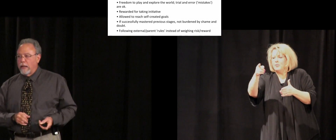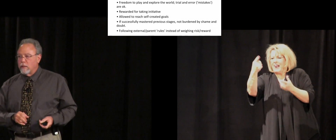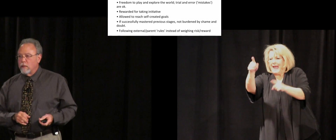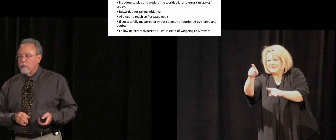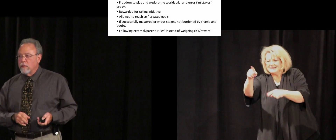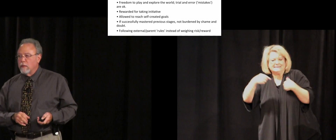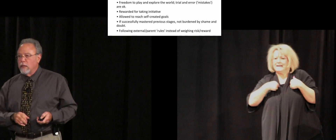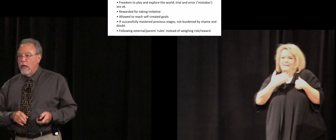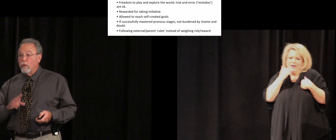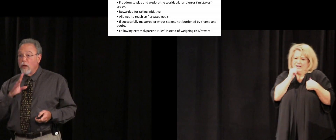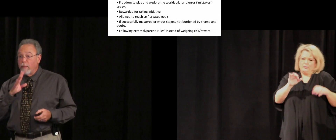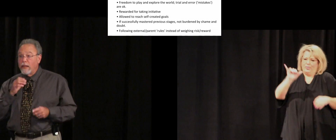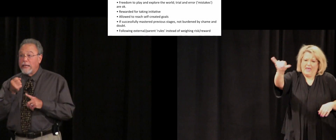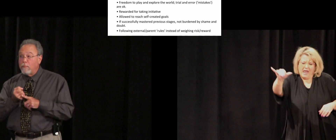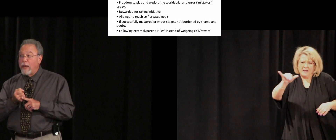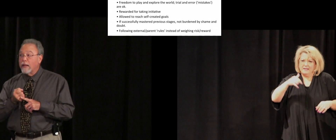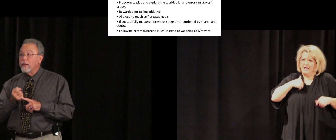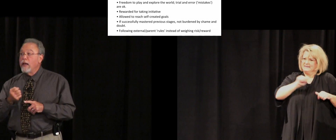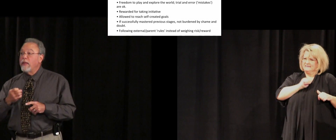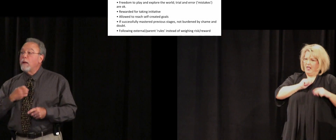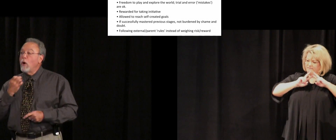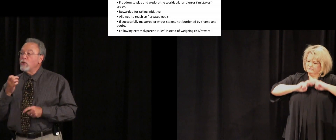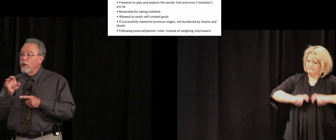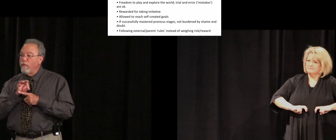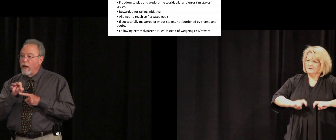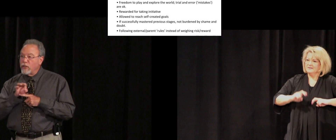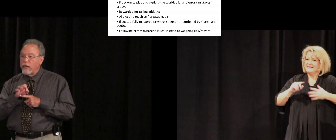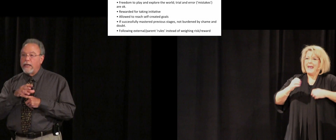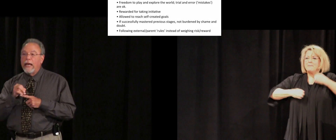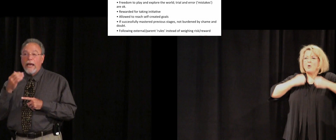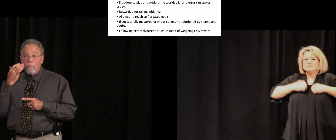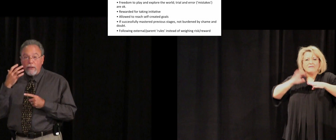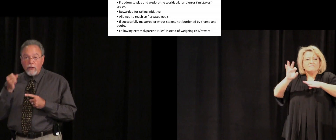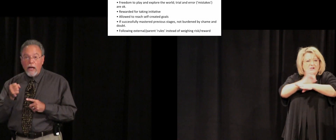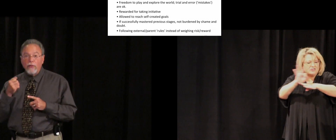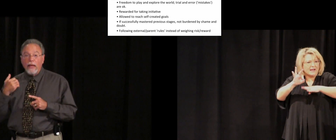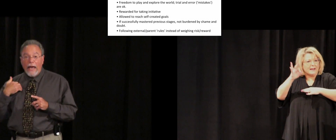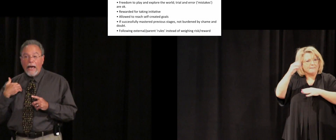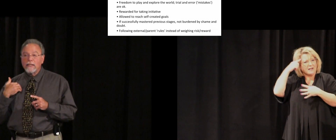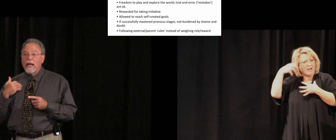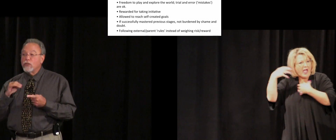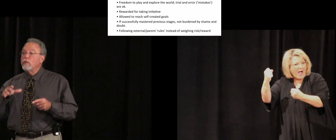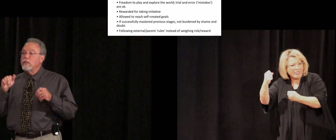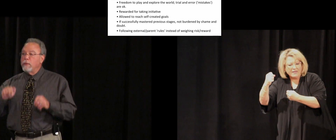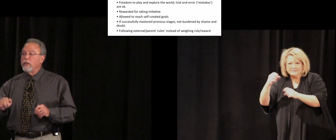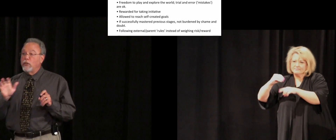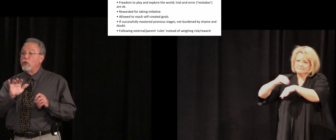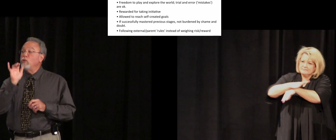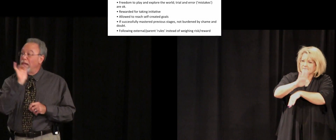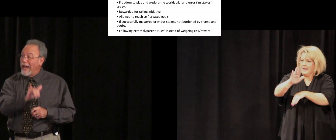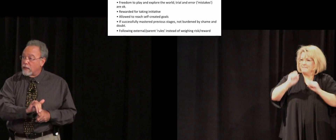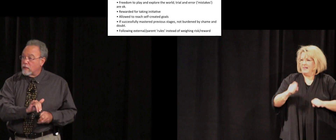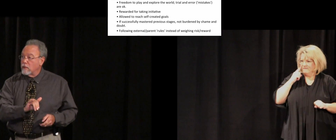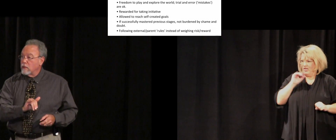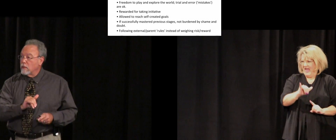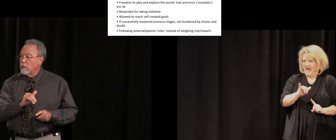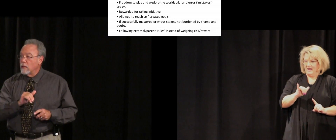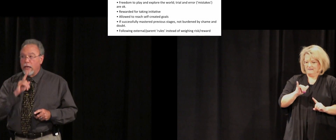At NTID, we see students who come in and they have never seen a deaf adult